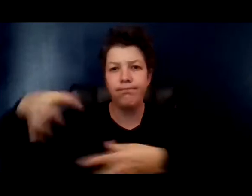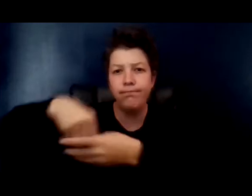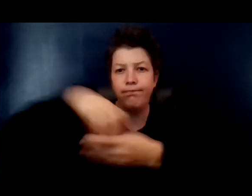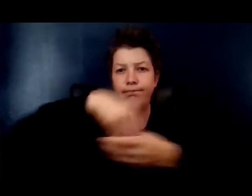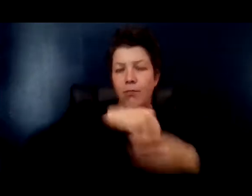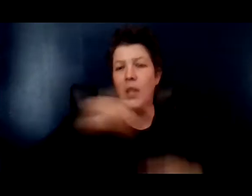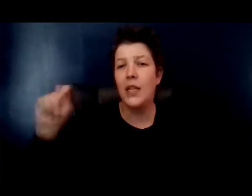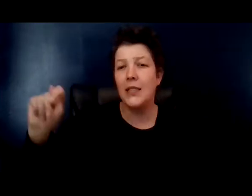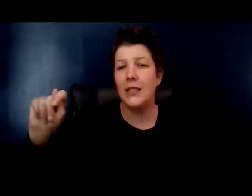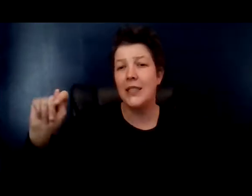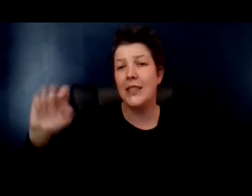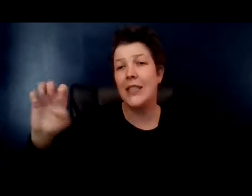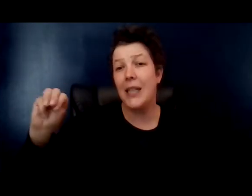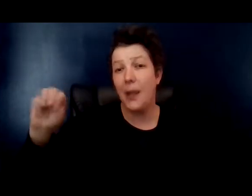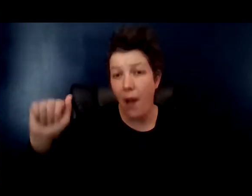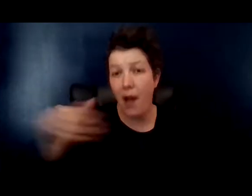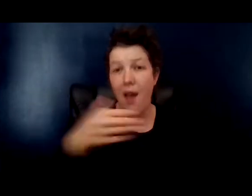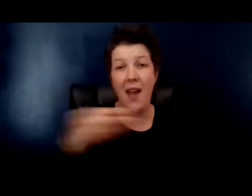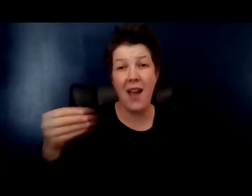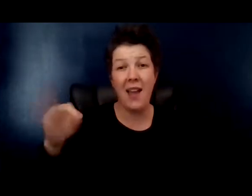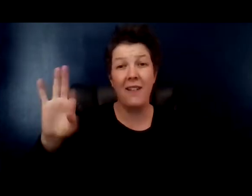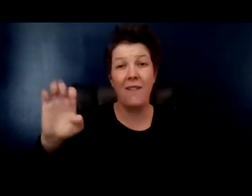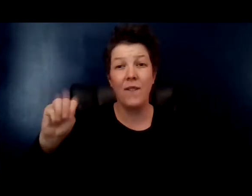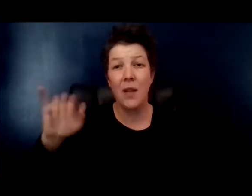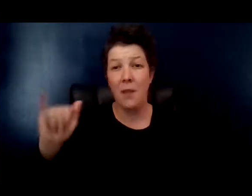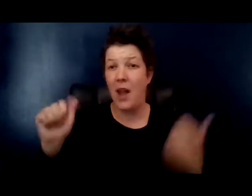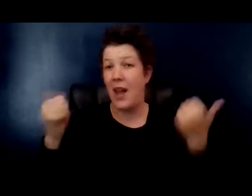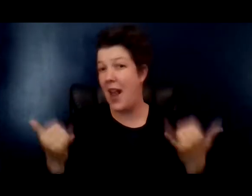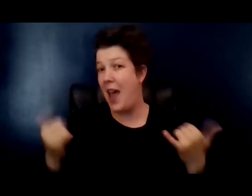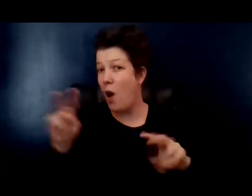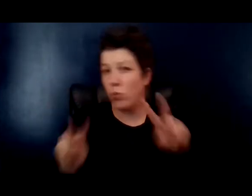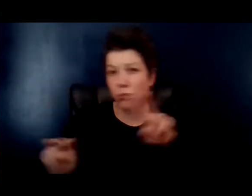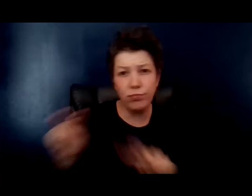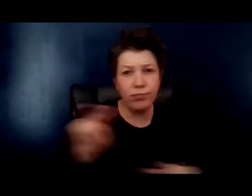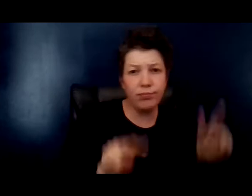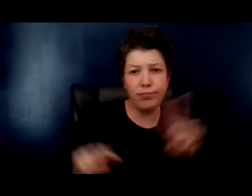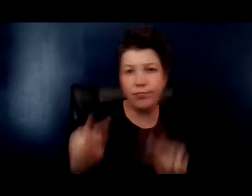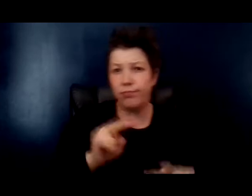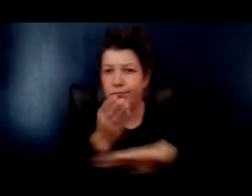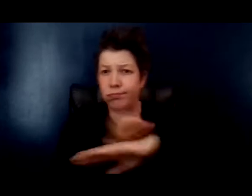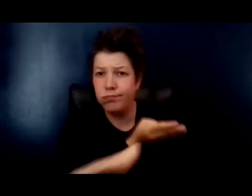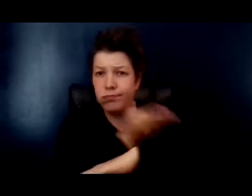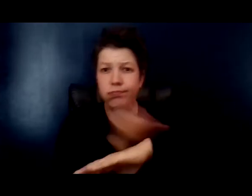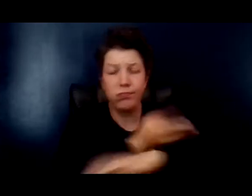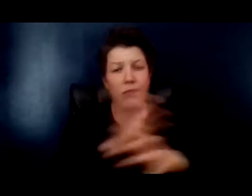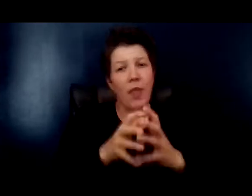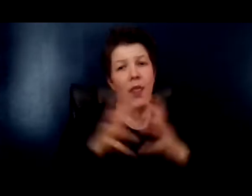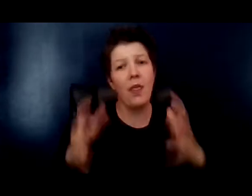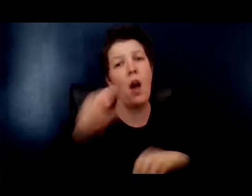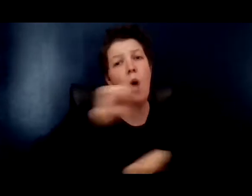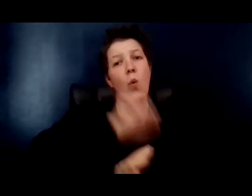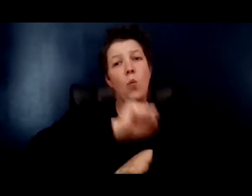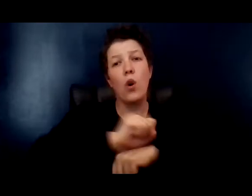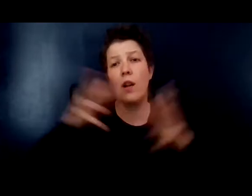surveying over 13,000 properties, so there's still quite a bit of work to do there. I want to say I'm so proud